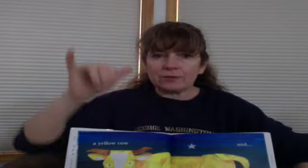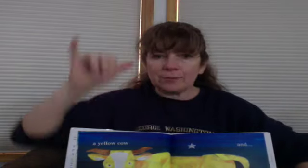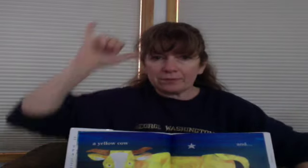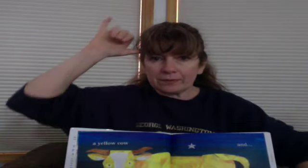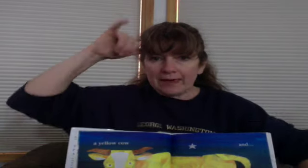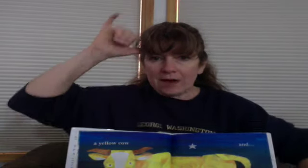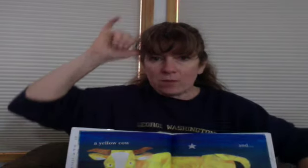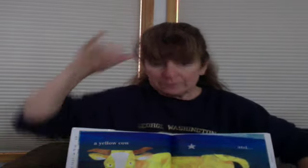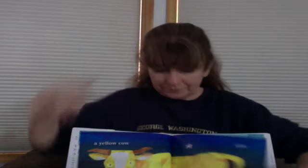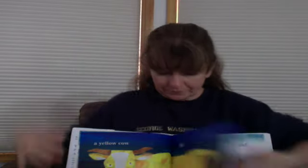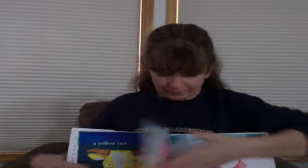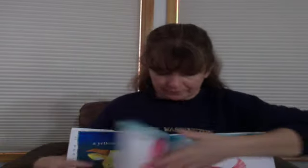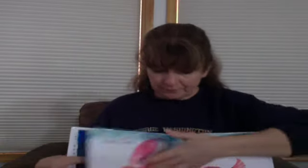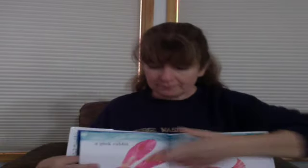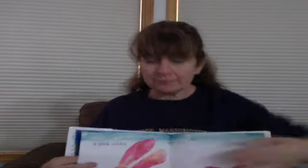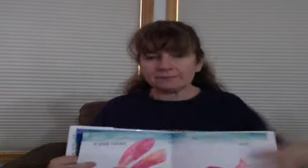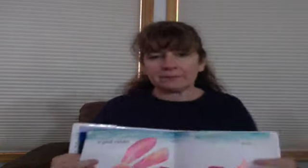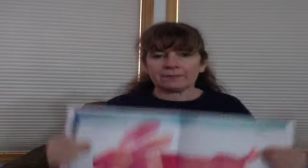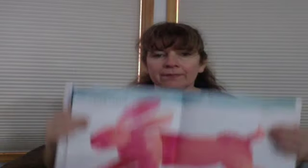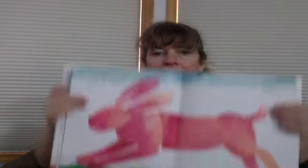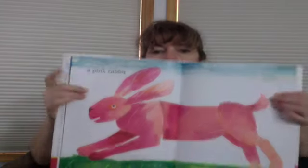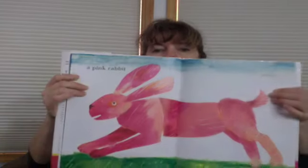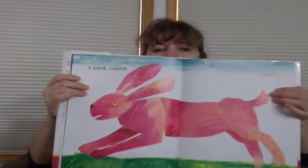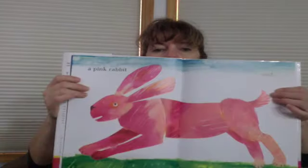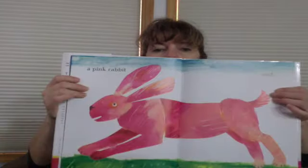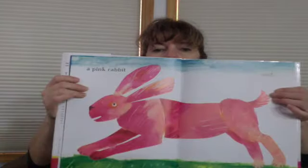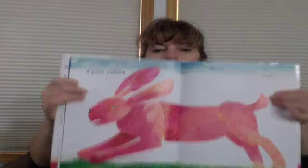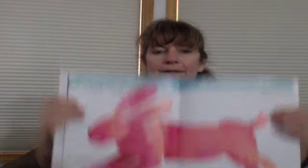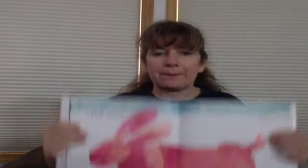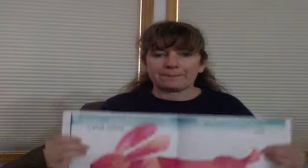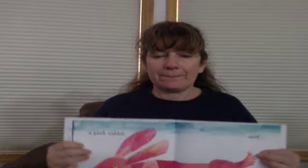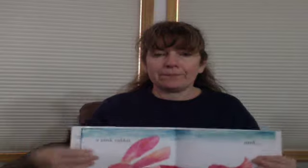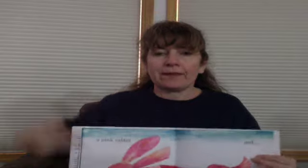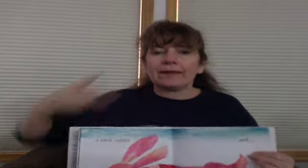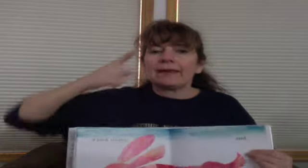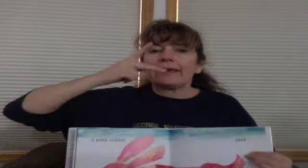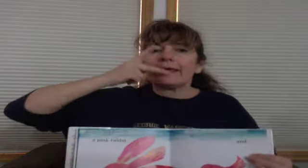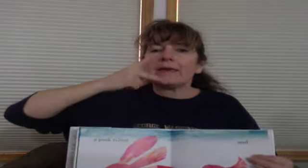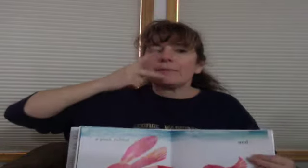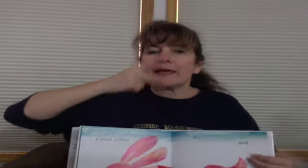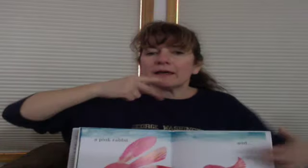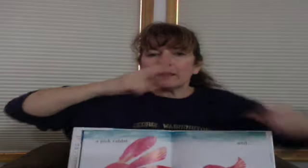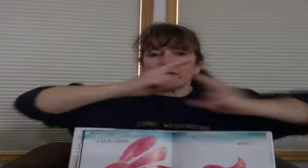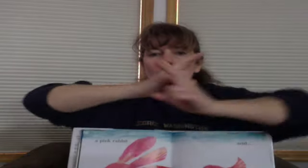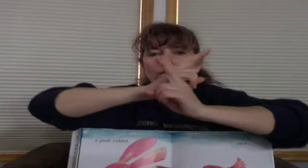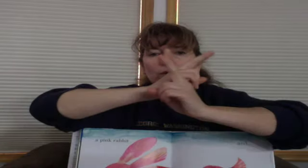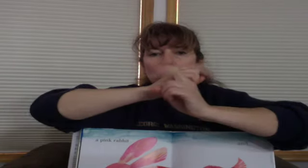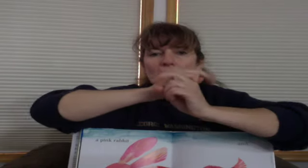cow. And a pink rabbit.